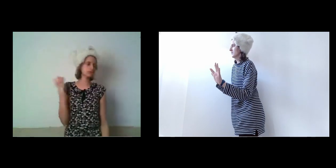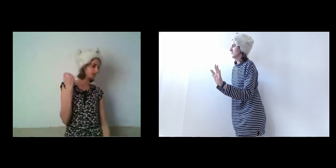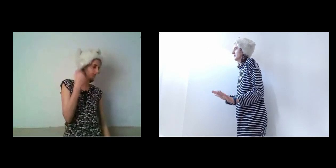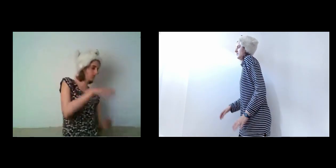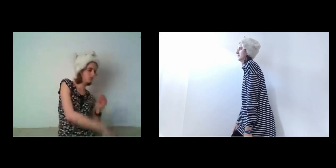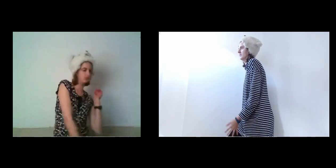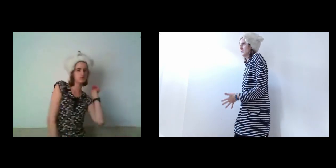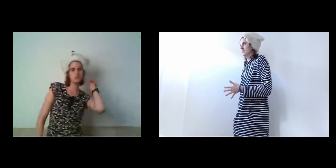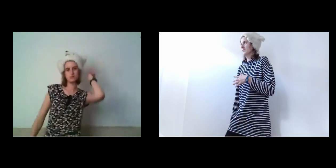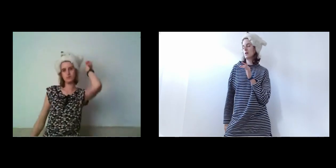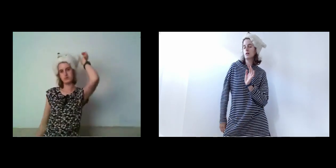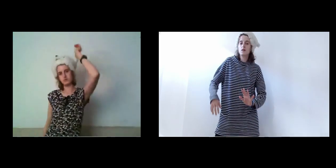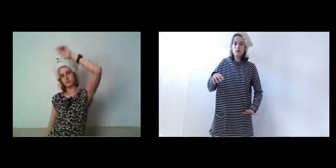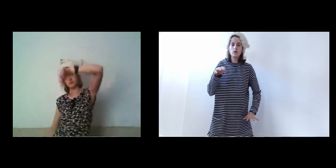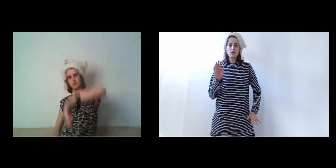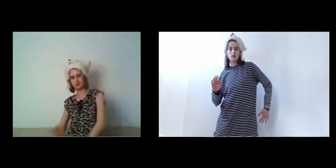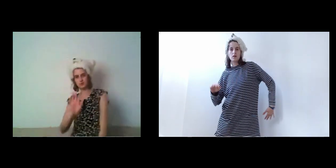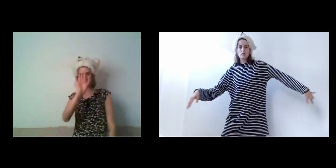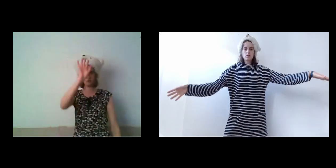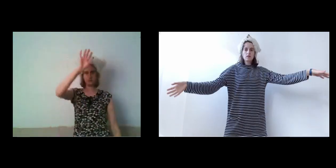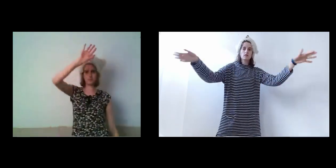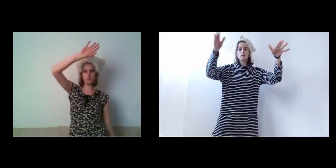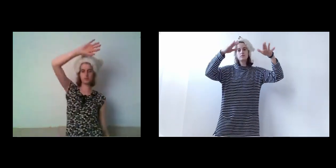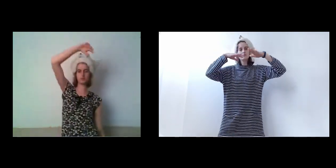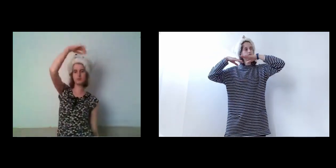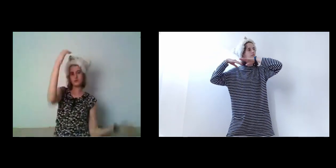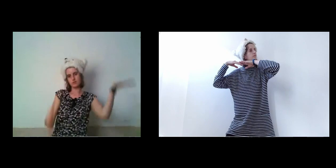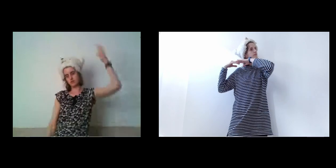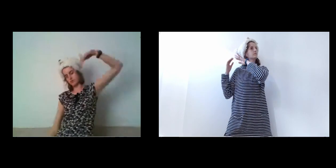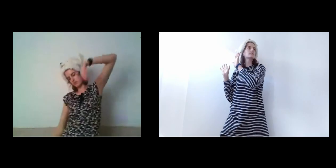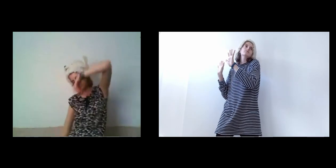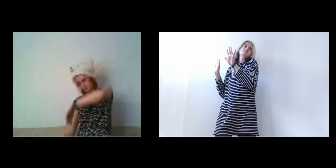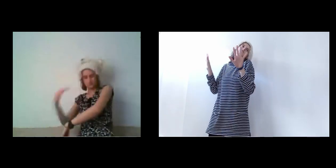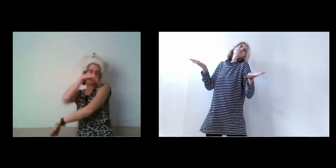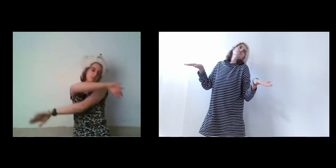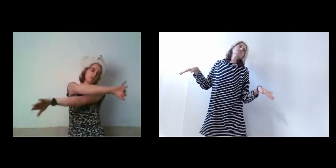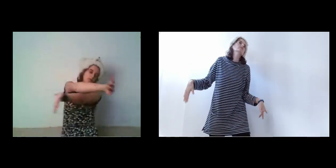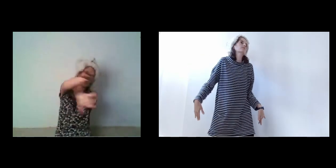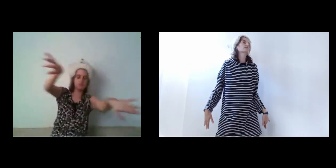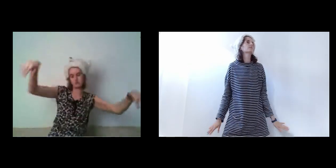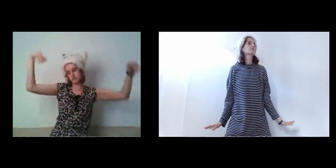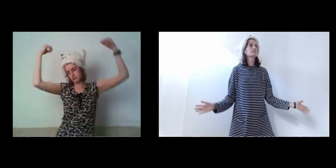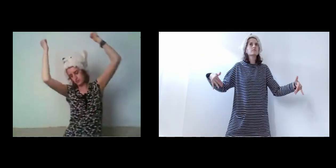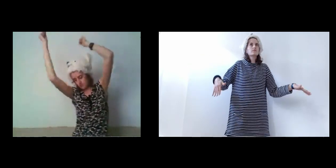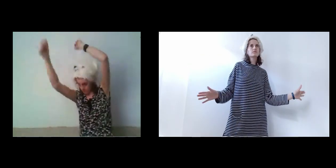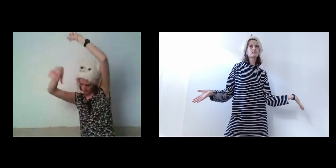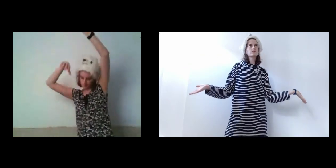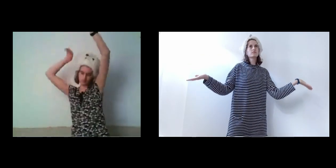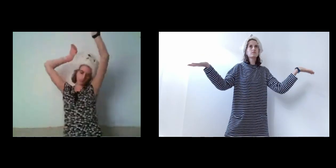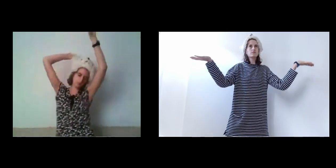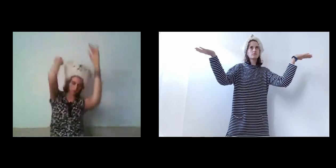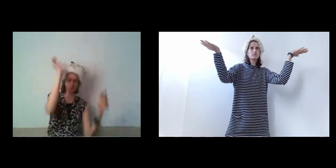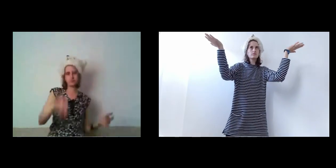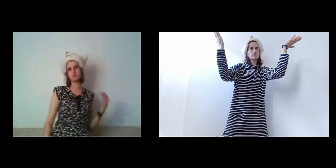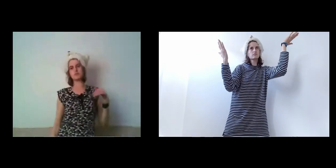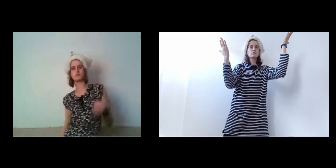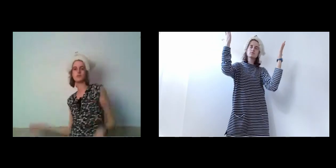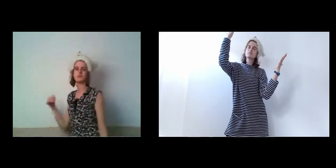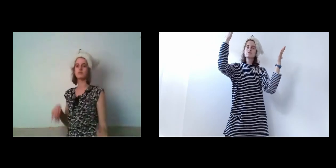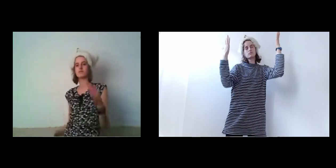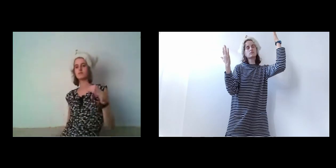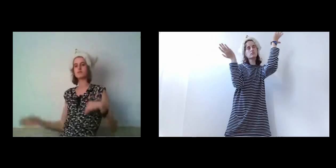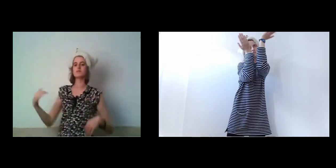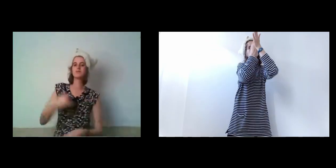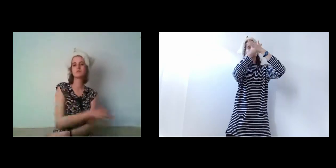We slept in the shadow of a cedar tree We made love on the rising tide We